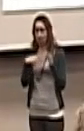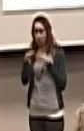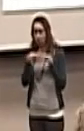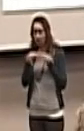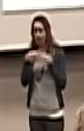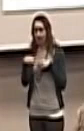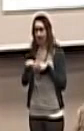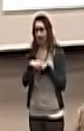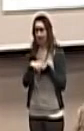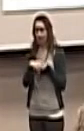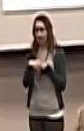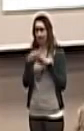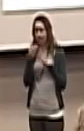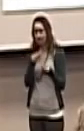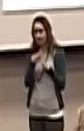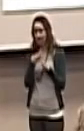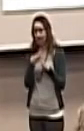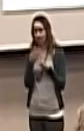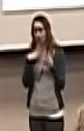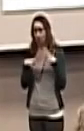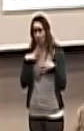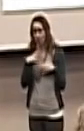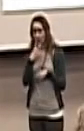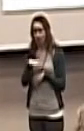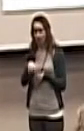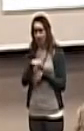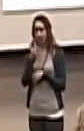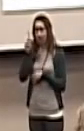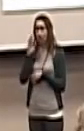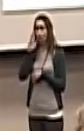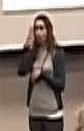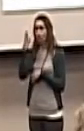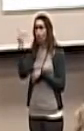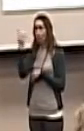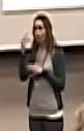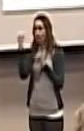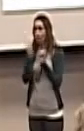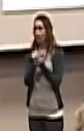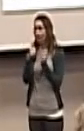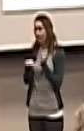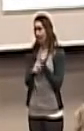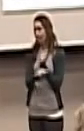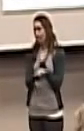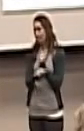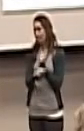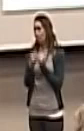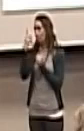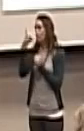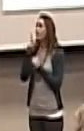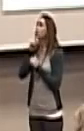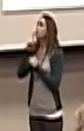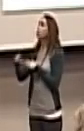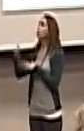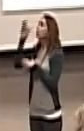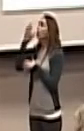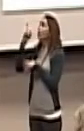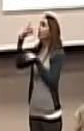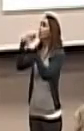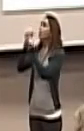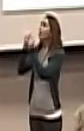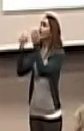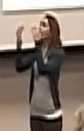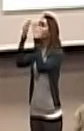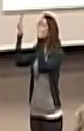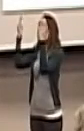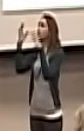he would clothe them, and he would always be with them. The one true God who created heavens and